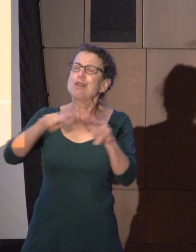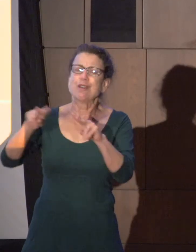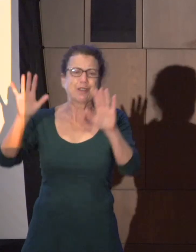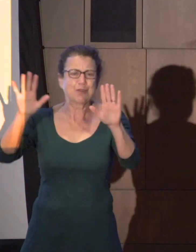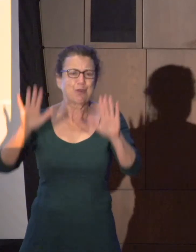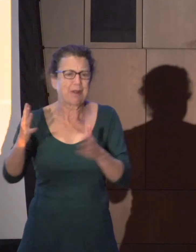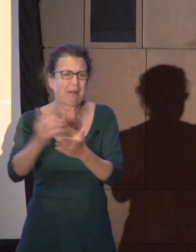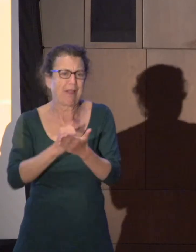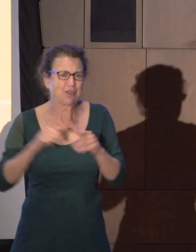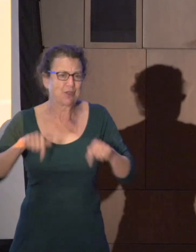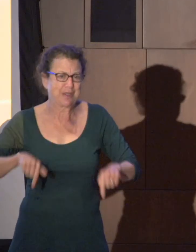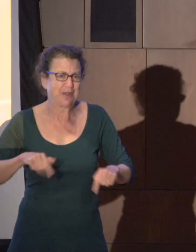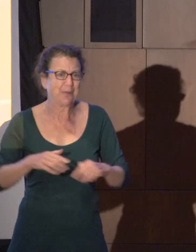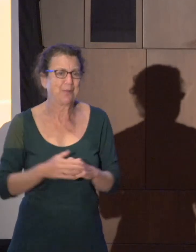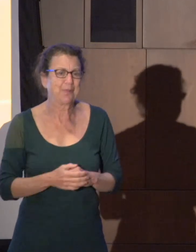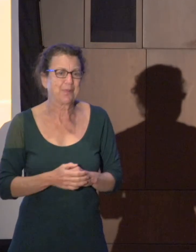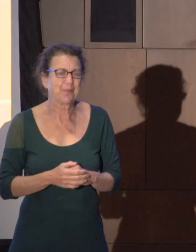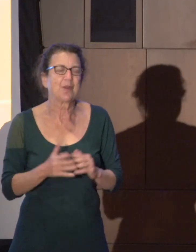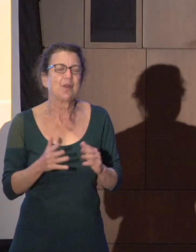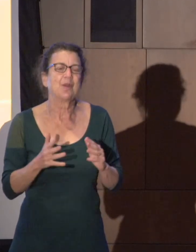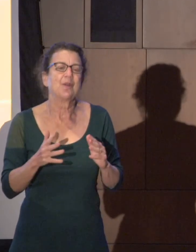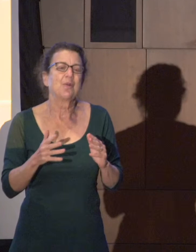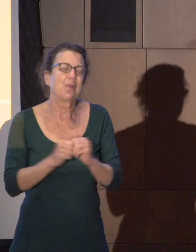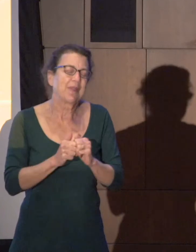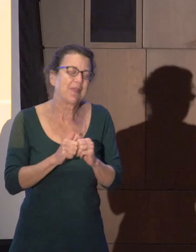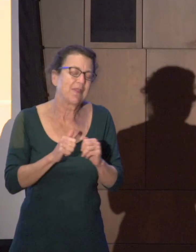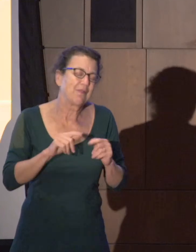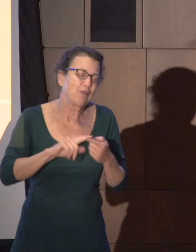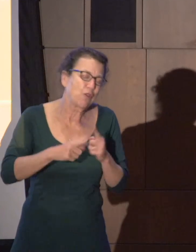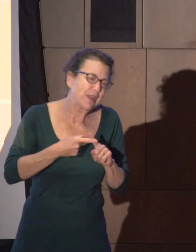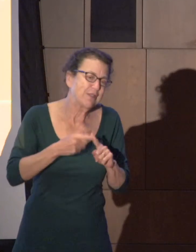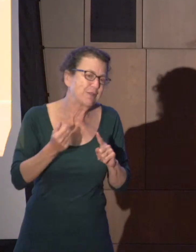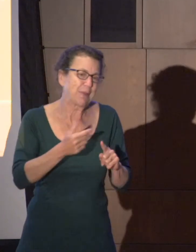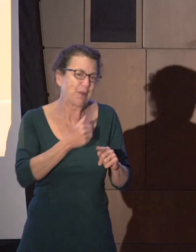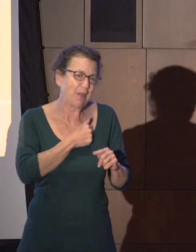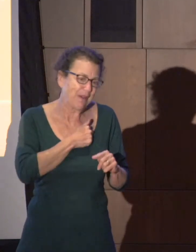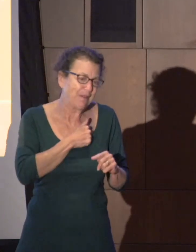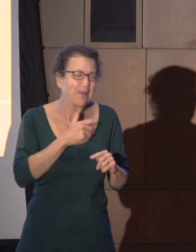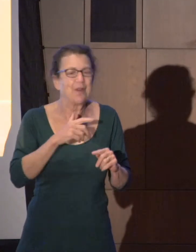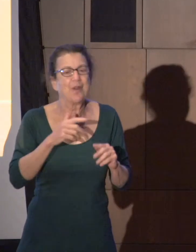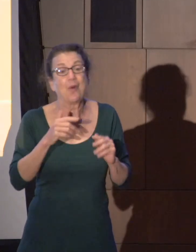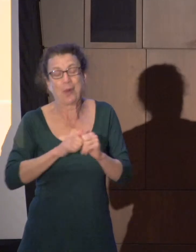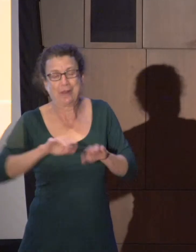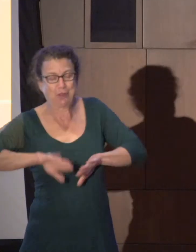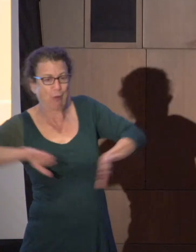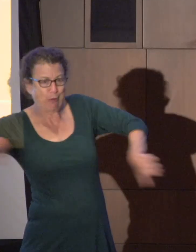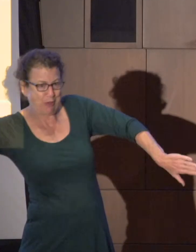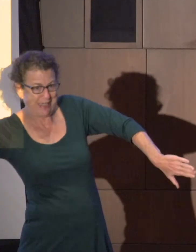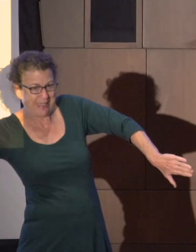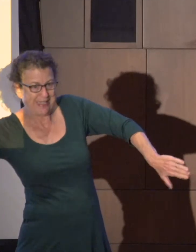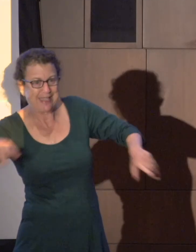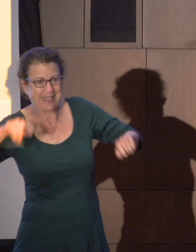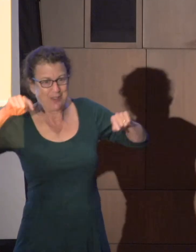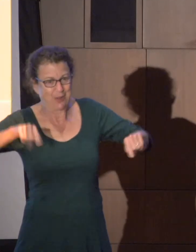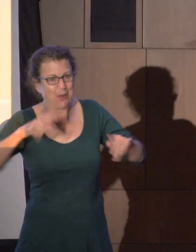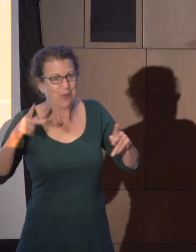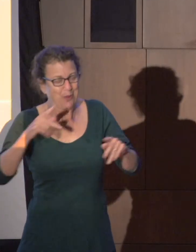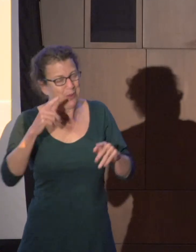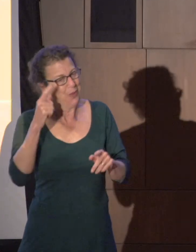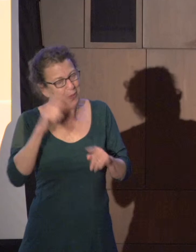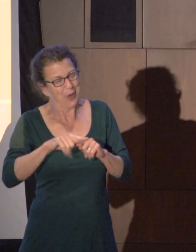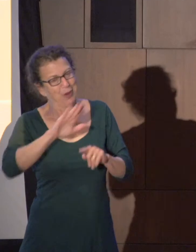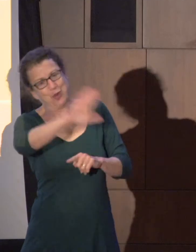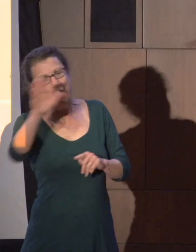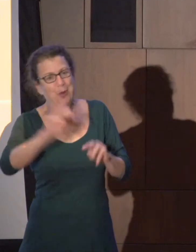extraordinary collections at the museum with a loved one or a friend with social distancing. This is your place. We're your